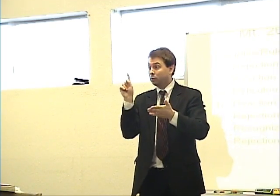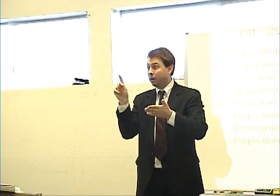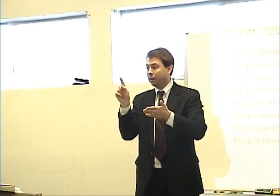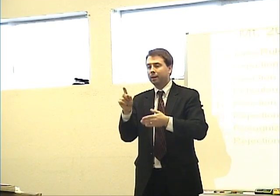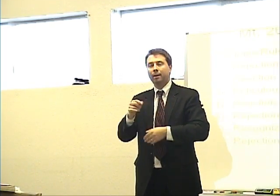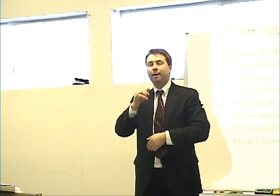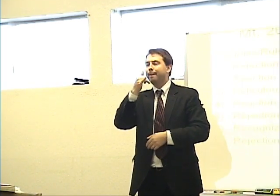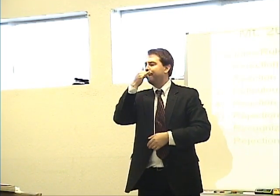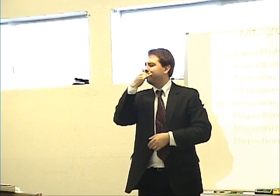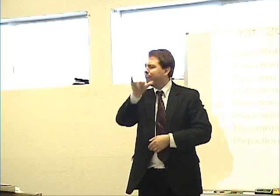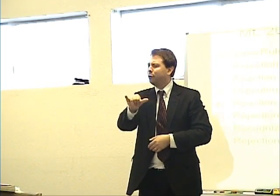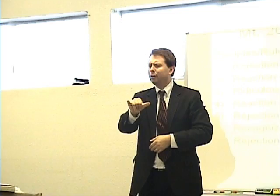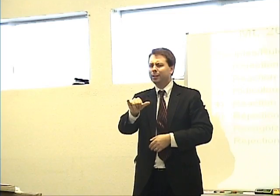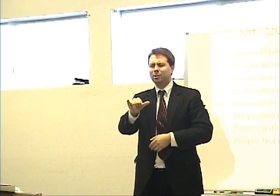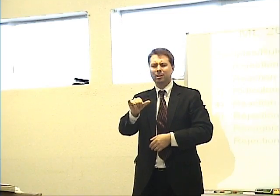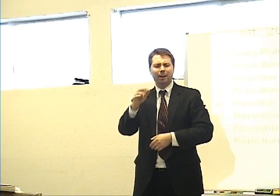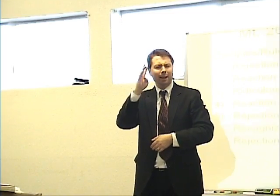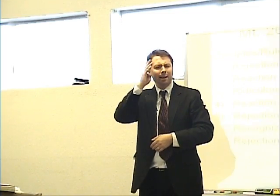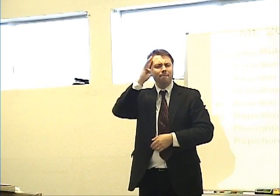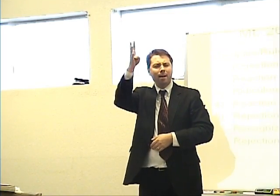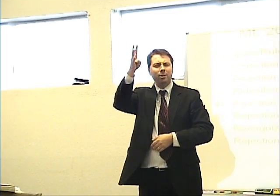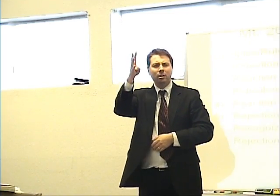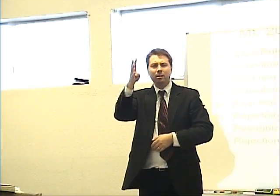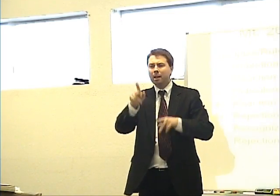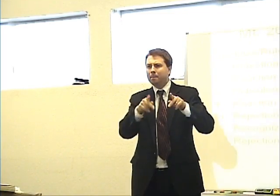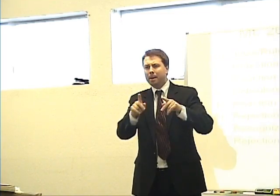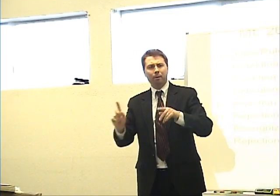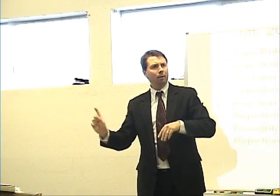week, foolish invention. People,